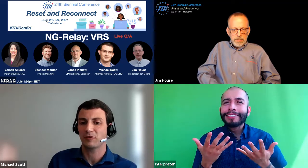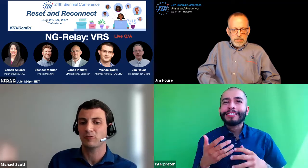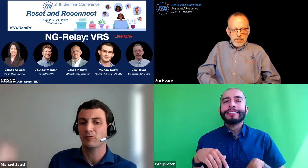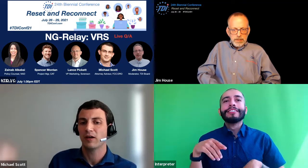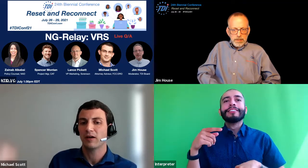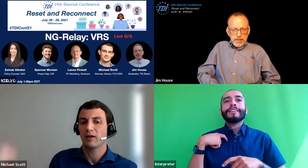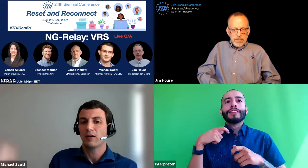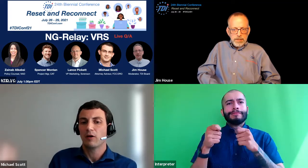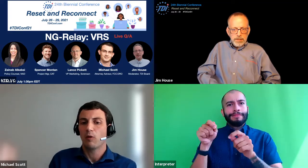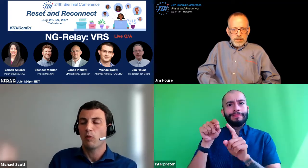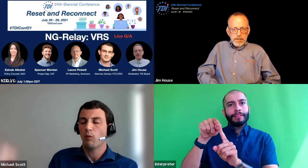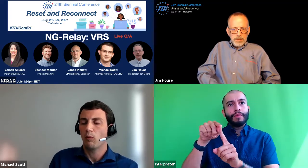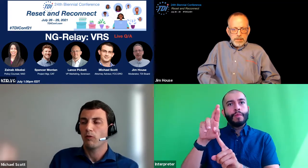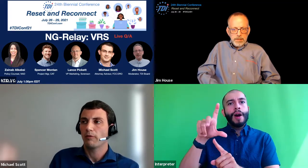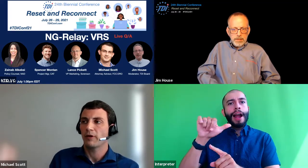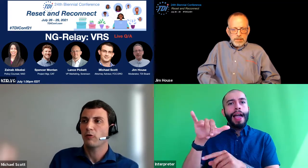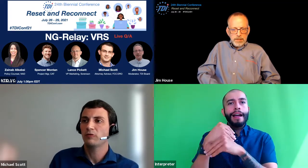turn to,